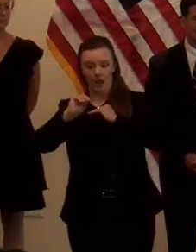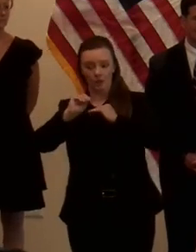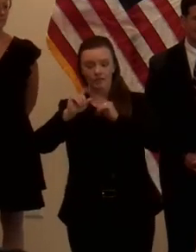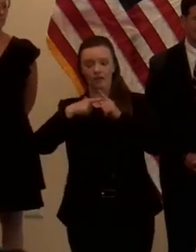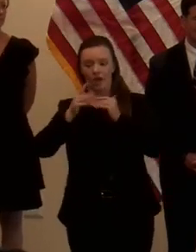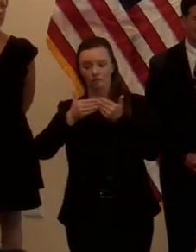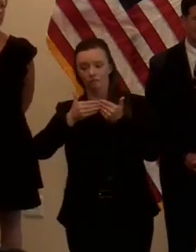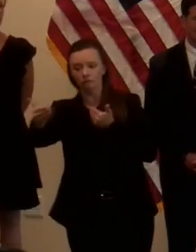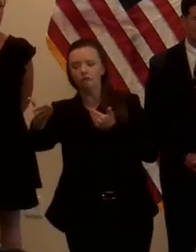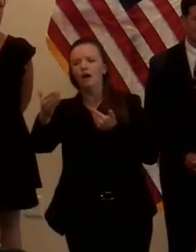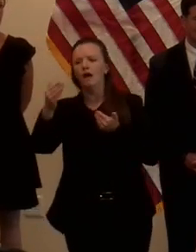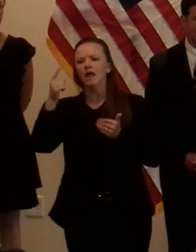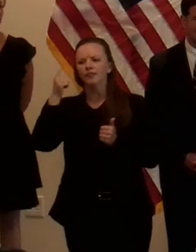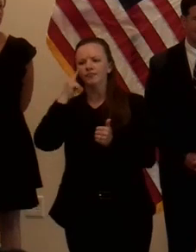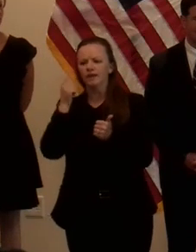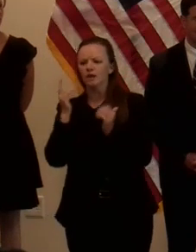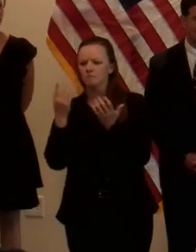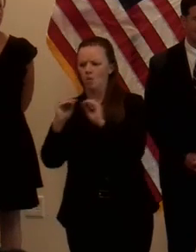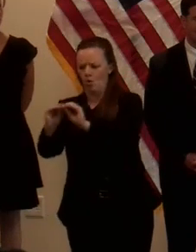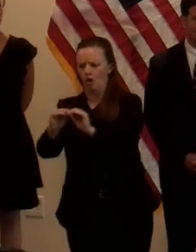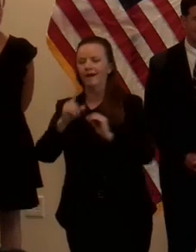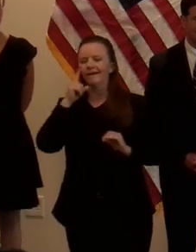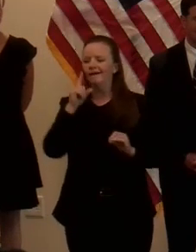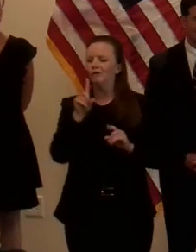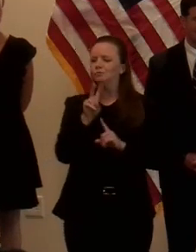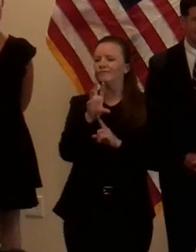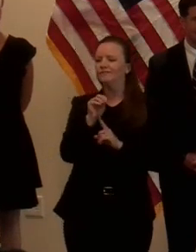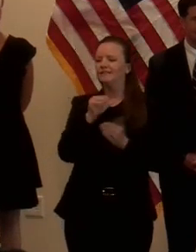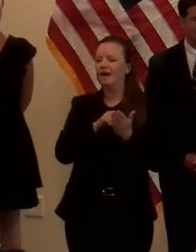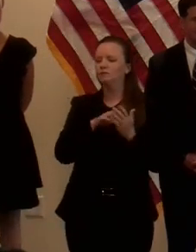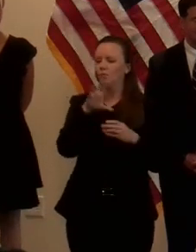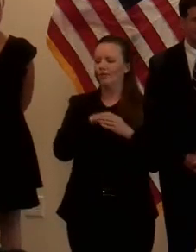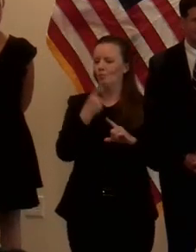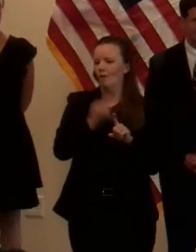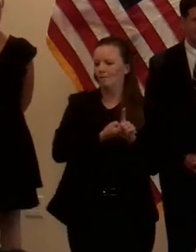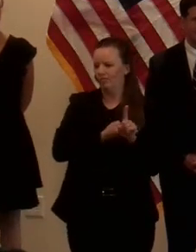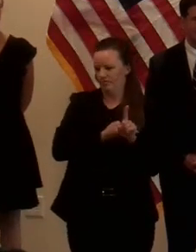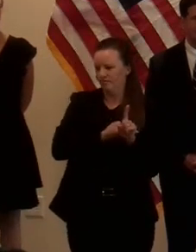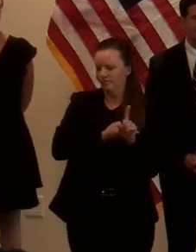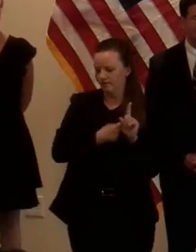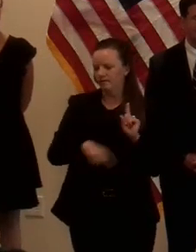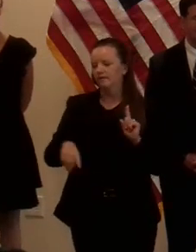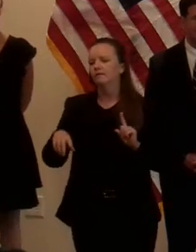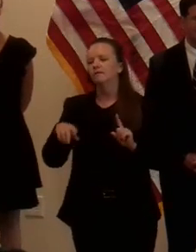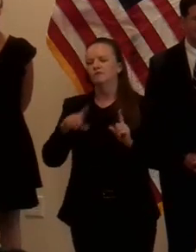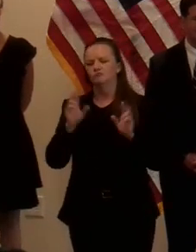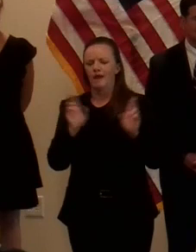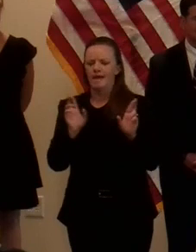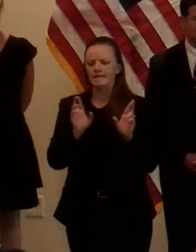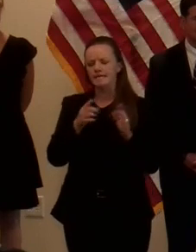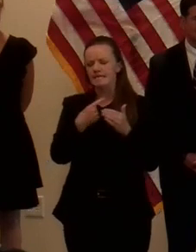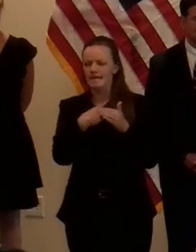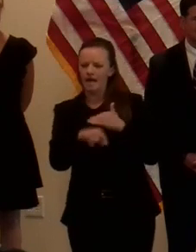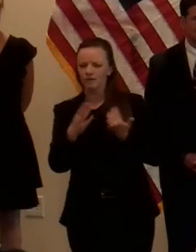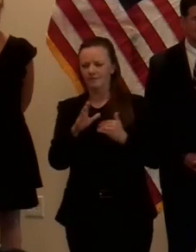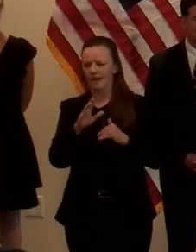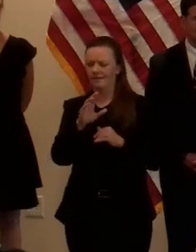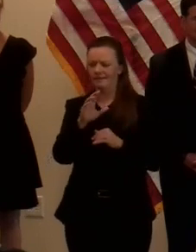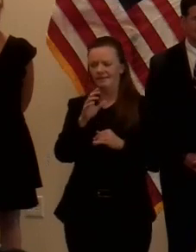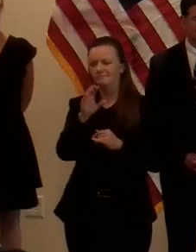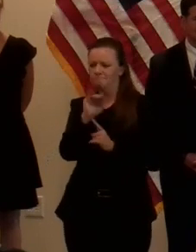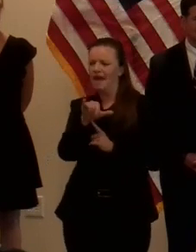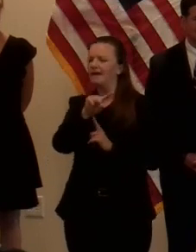we can do that within a month. We'll be ready to go sometime next week, at the latest by May 1st, to begin rolling this